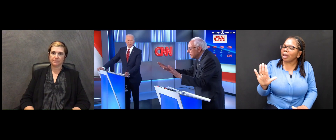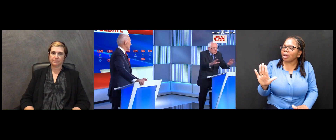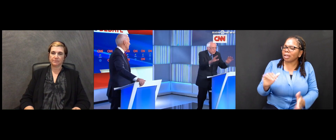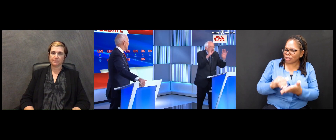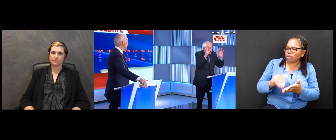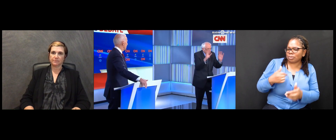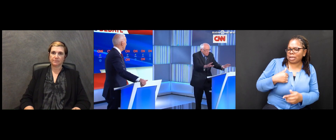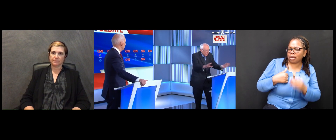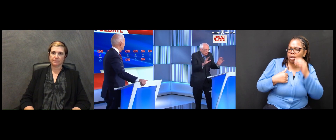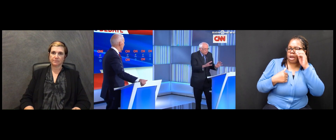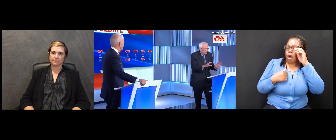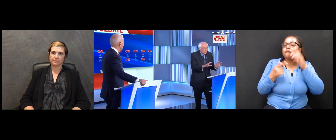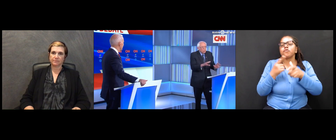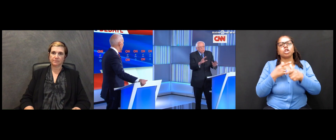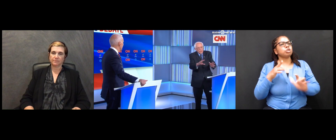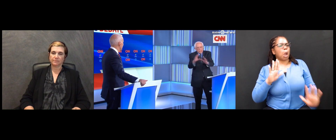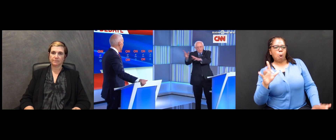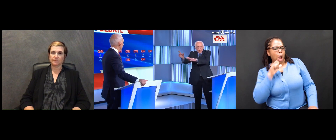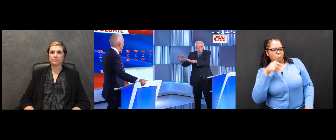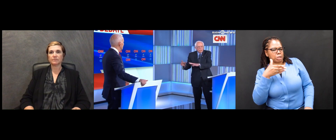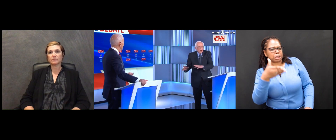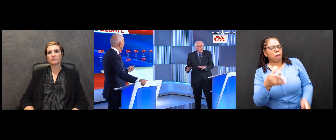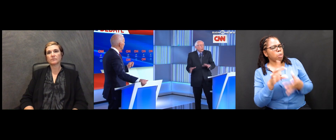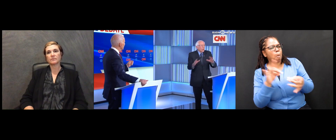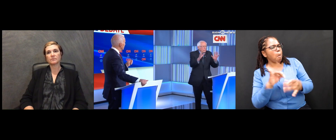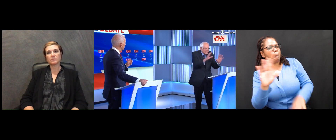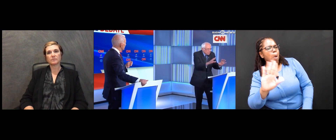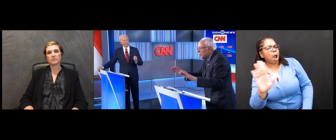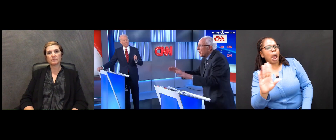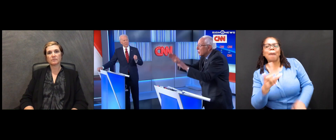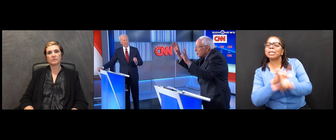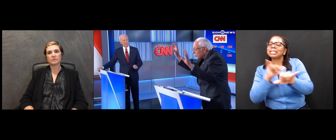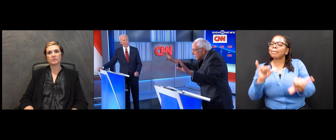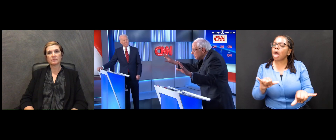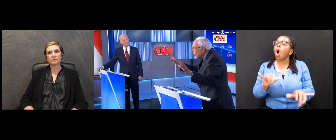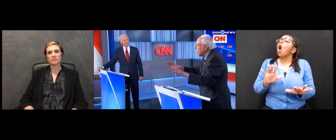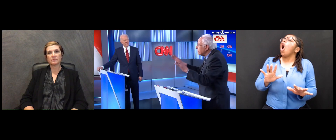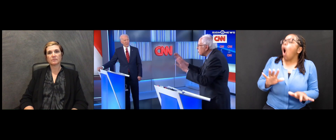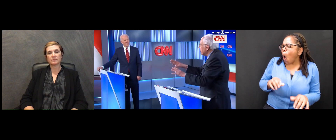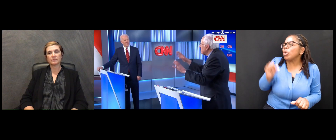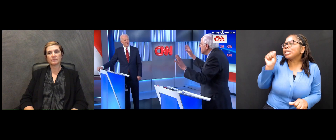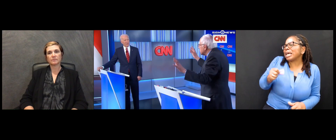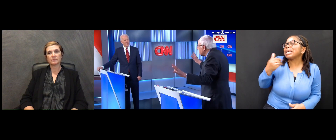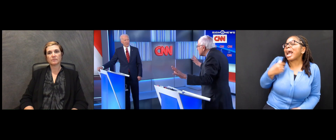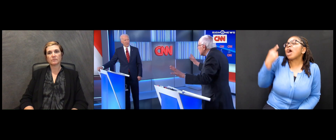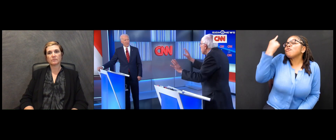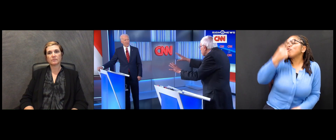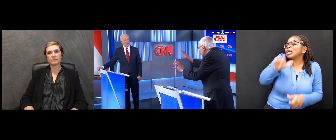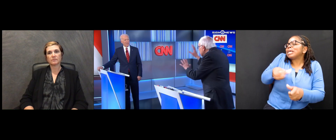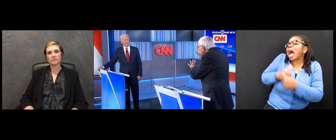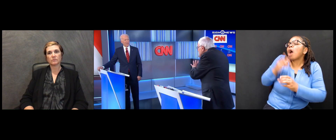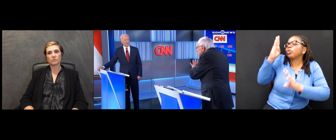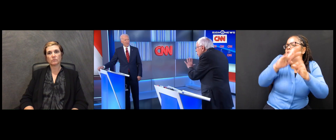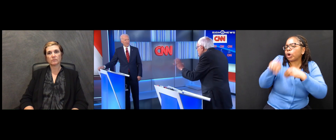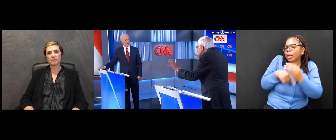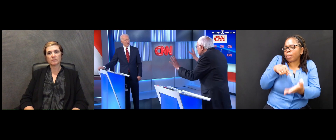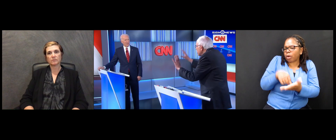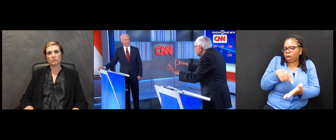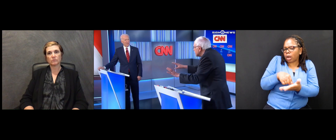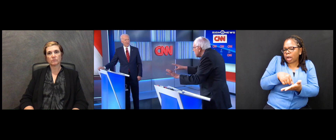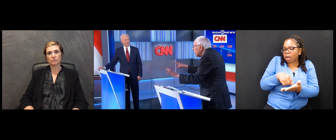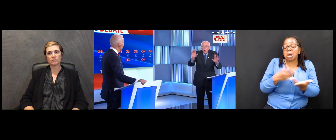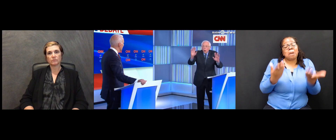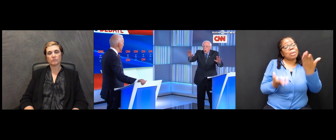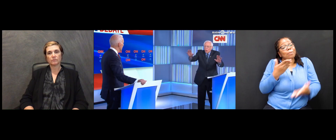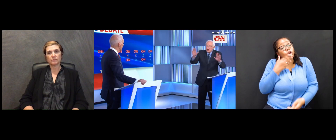One minute you said, I was not on the floor. The next minute you say, well, yes, there was a reason why I was worried about the deficit. Maybe that's good reason,